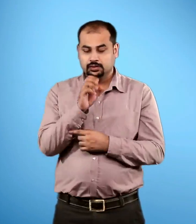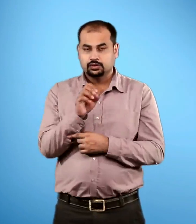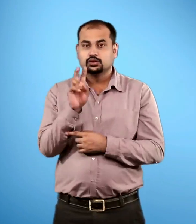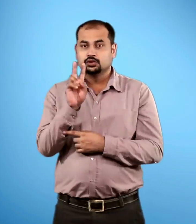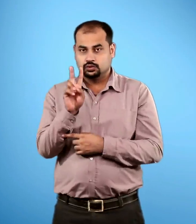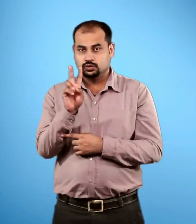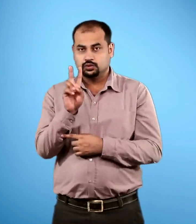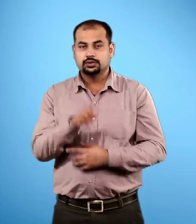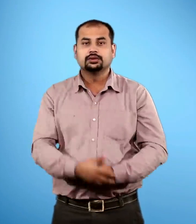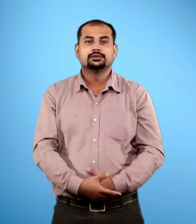102.